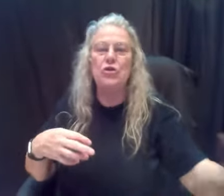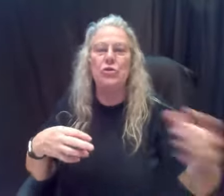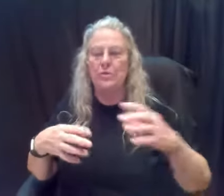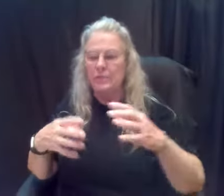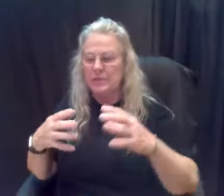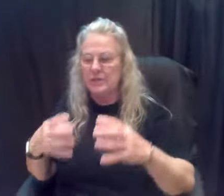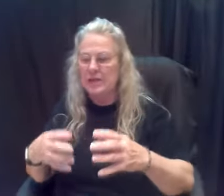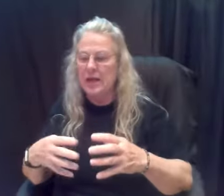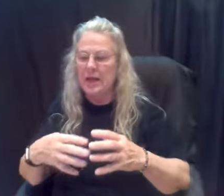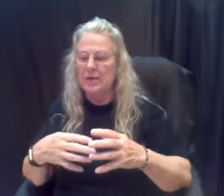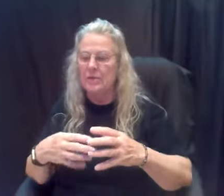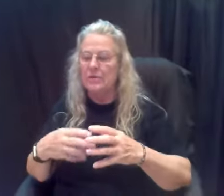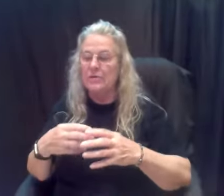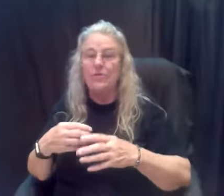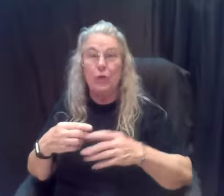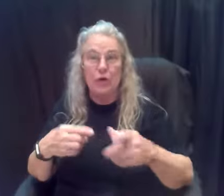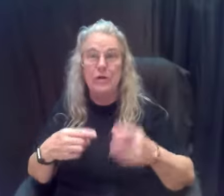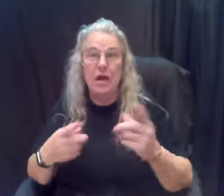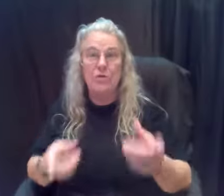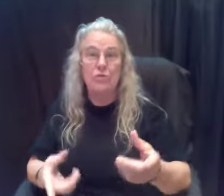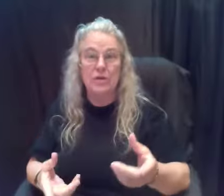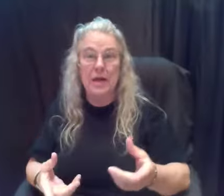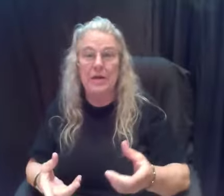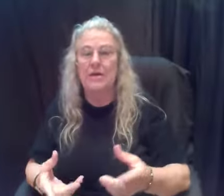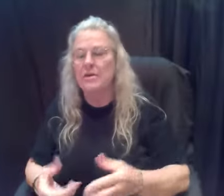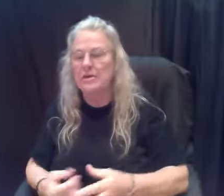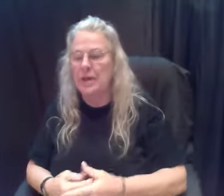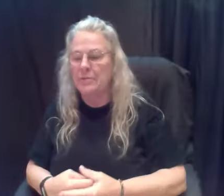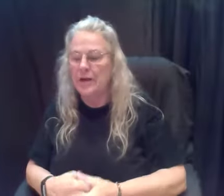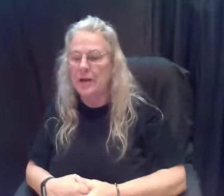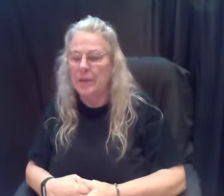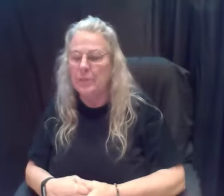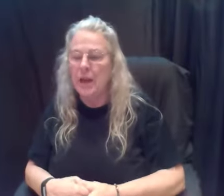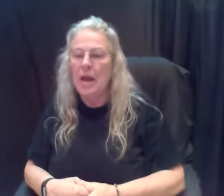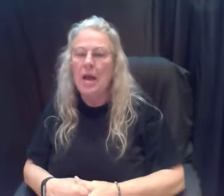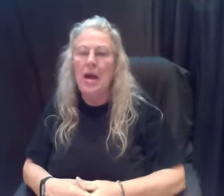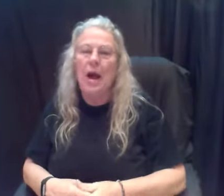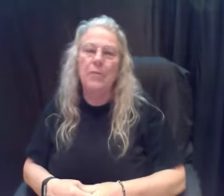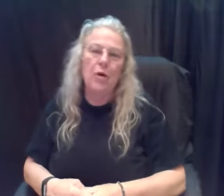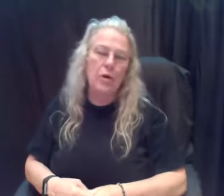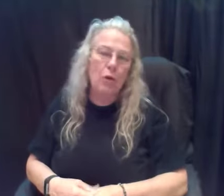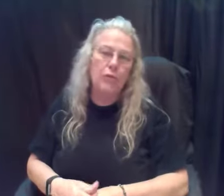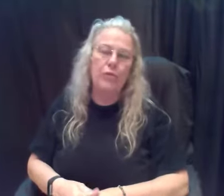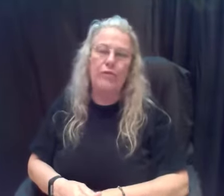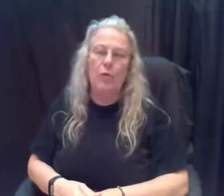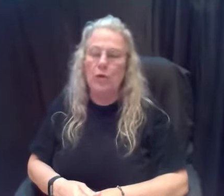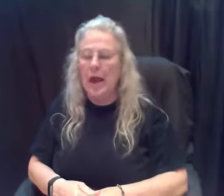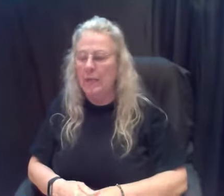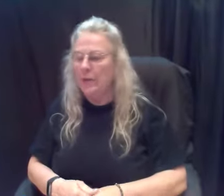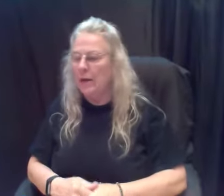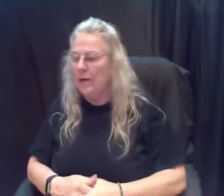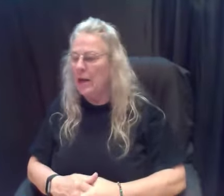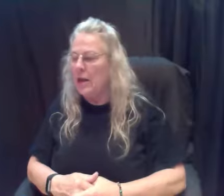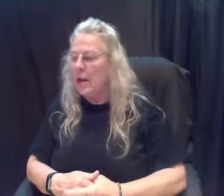you're singing it for you to understand it at the same time. I'm going to go through the vocabulary,